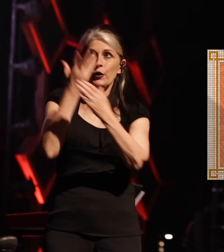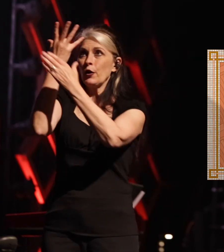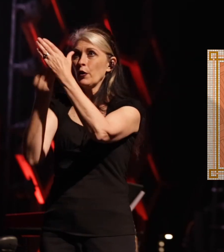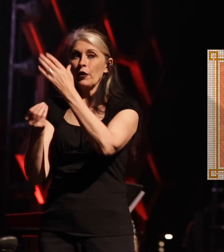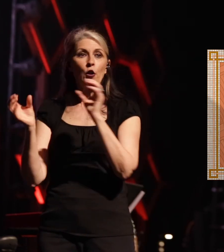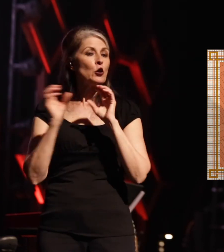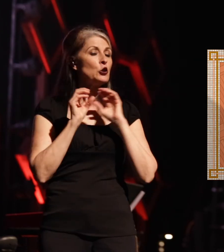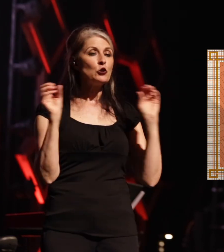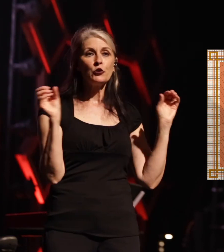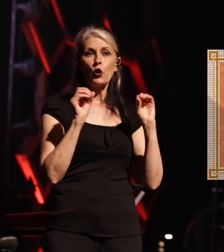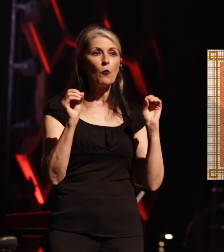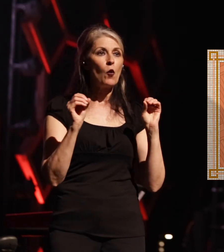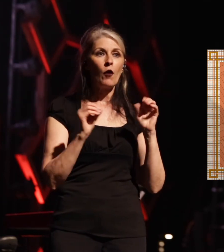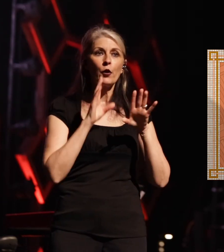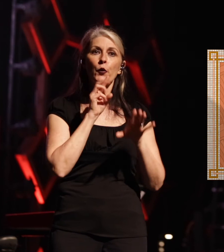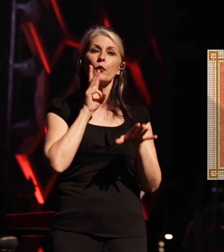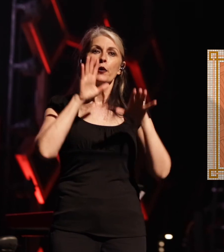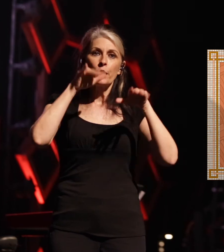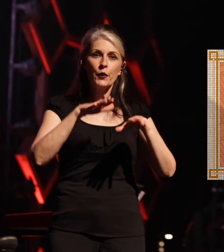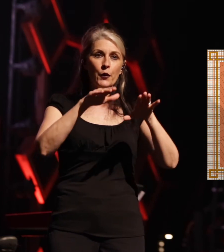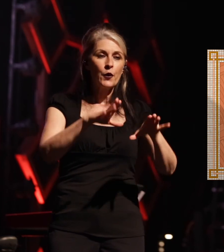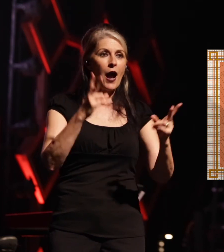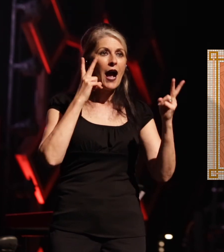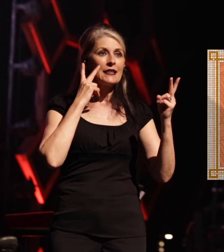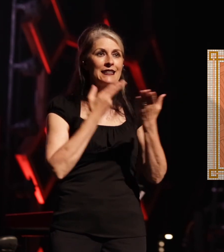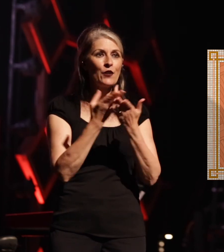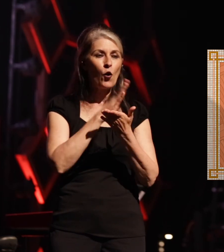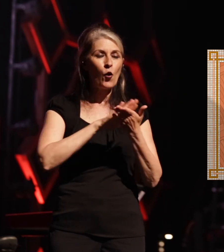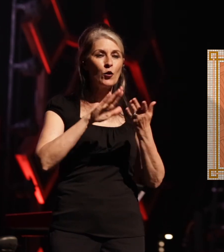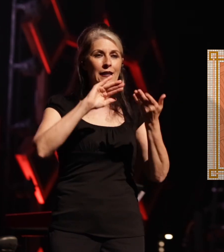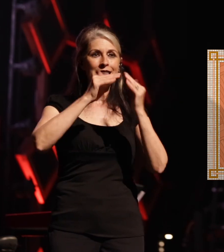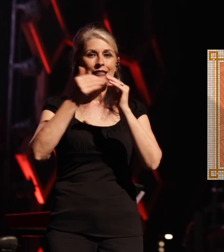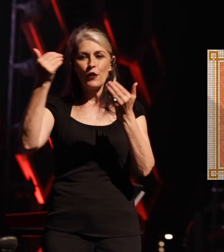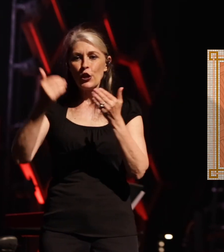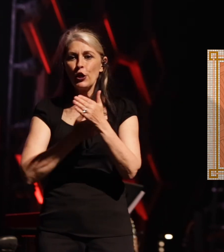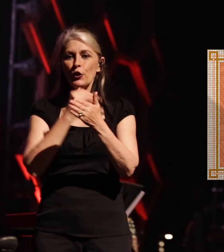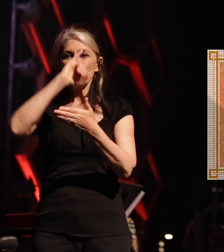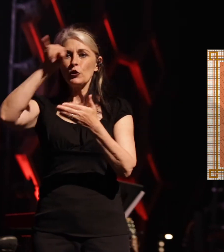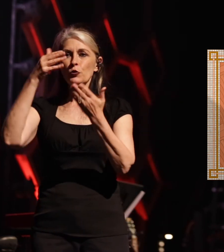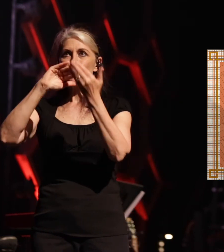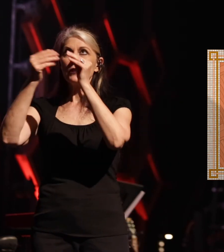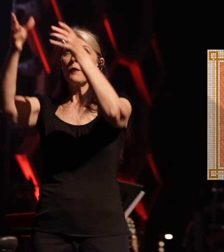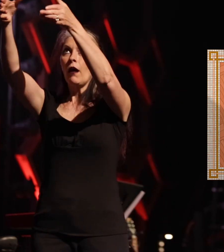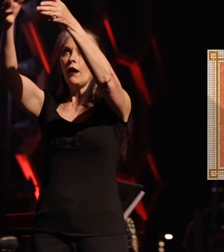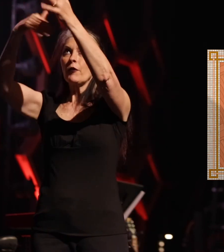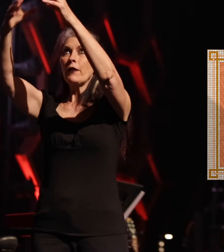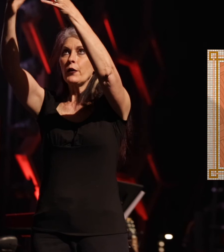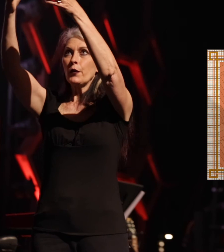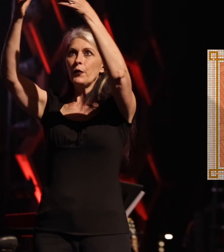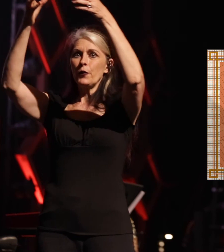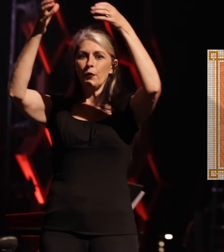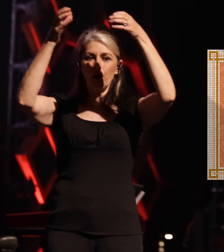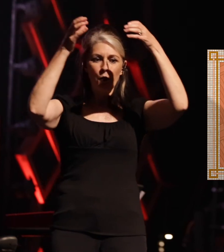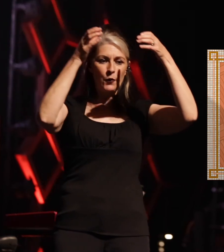saw the holy city, the new Jerusalem, coming down out of heaven from God, prepared as a bride, beautifully